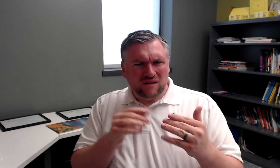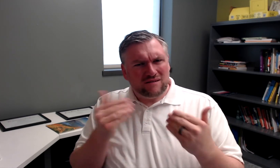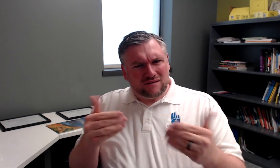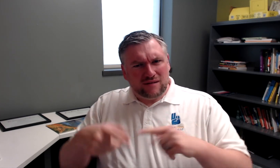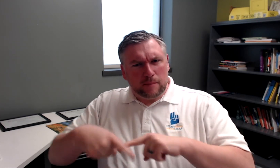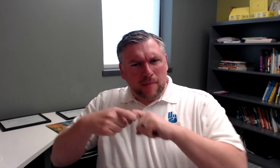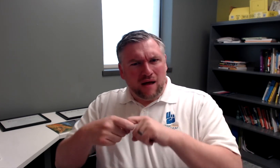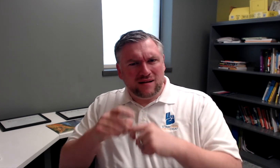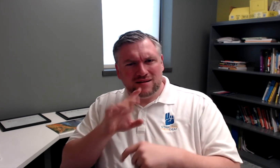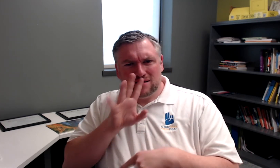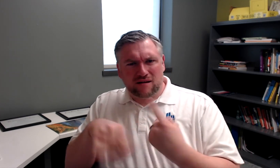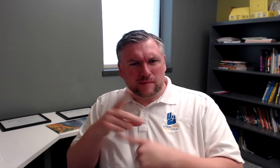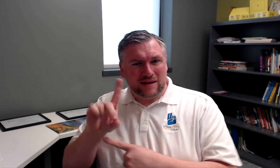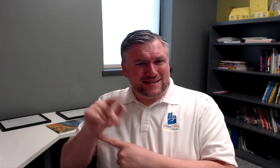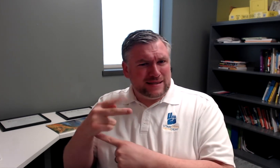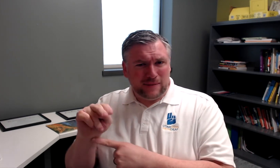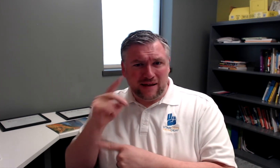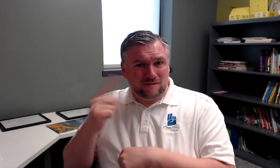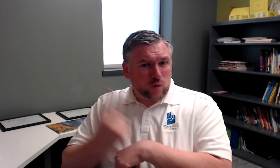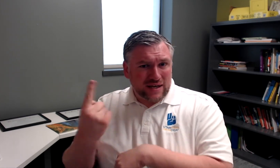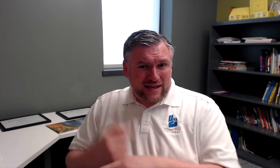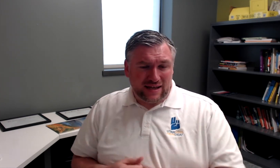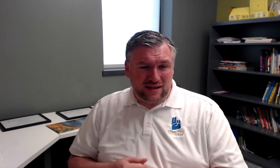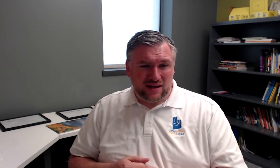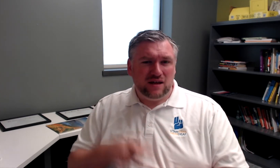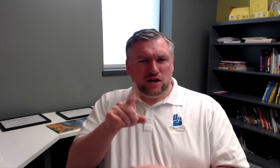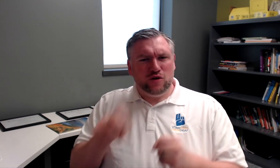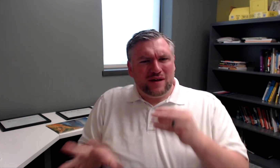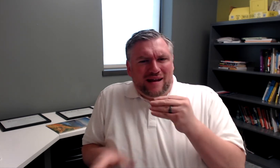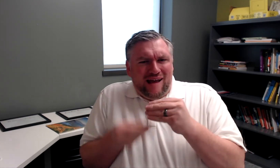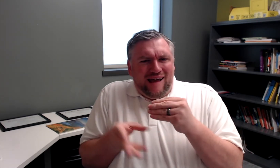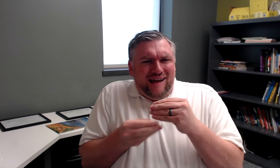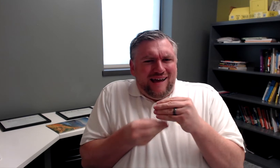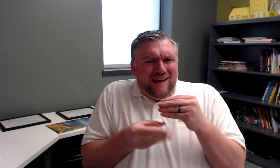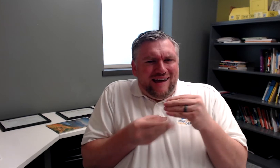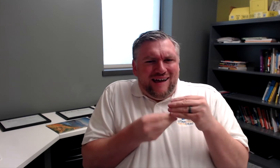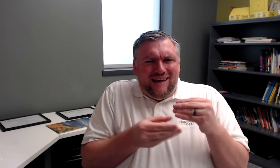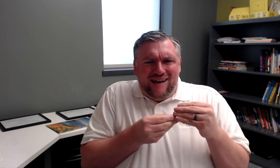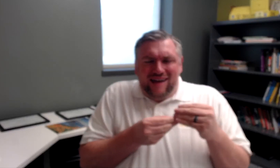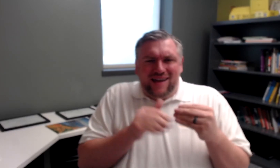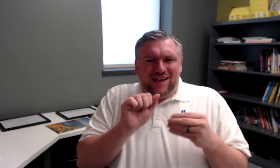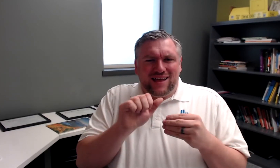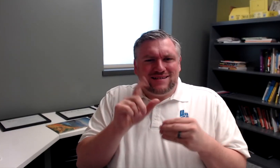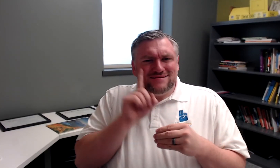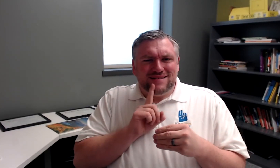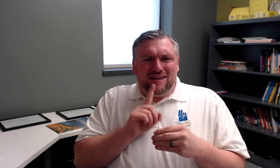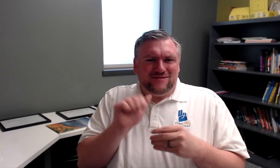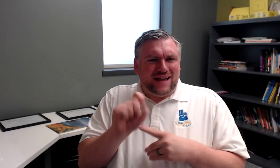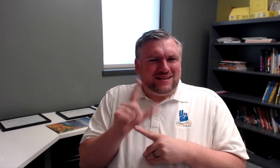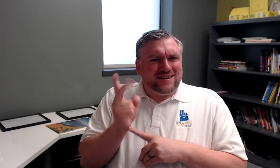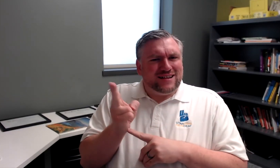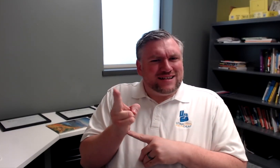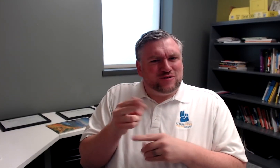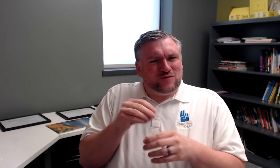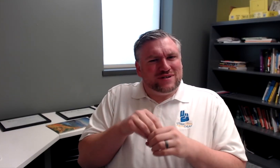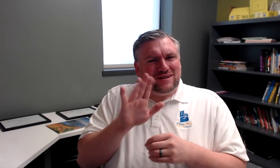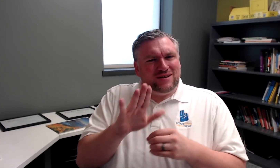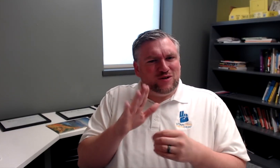The Cold War, take a minute and talk about DPN for a day. You can add deaf history, deaf and